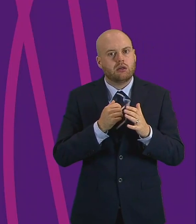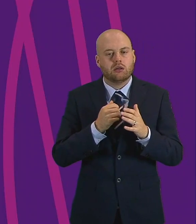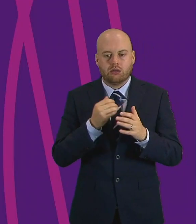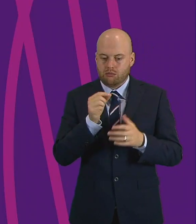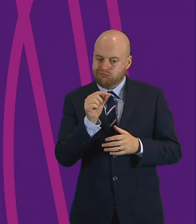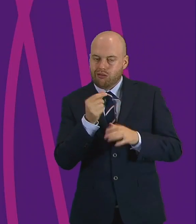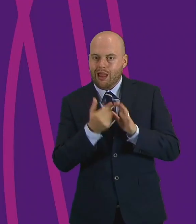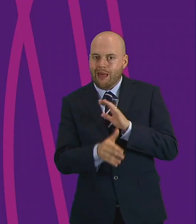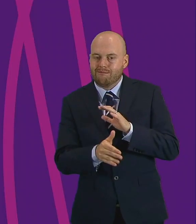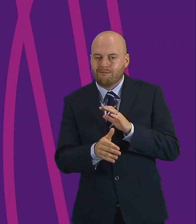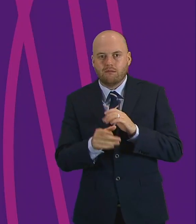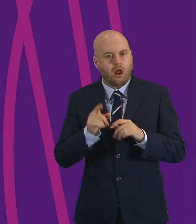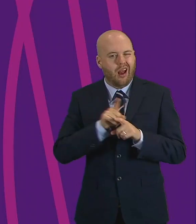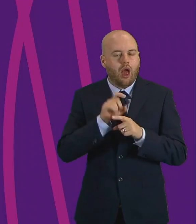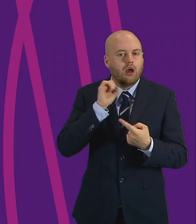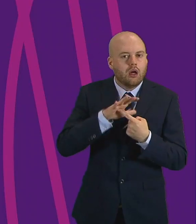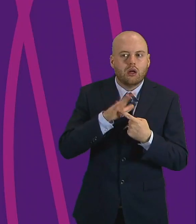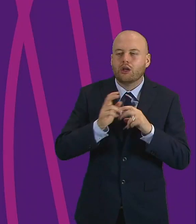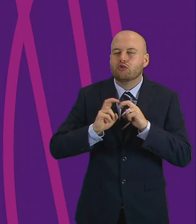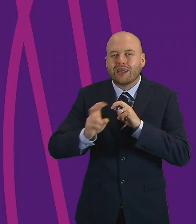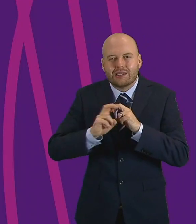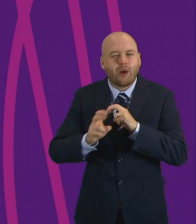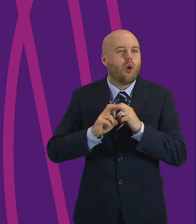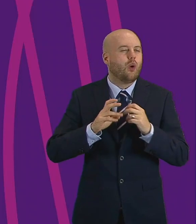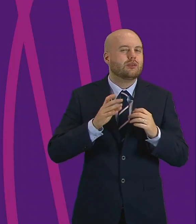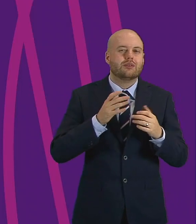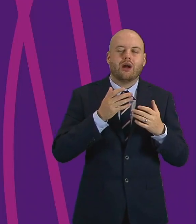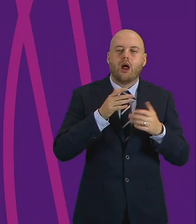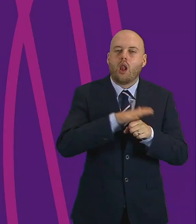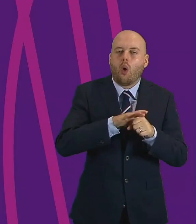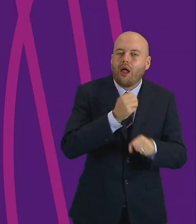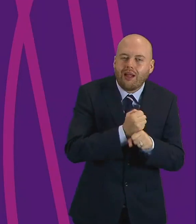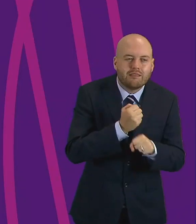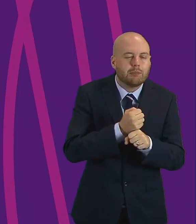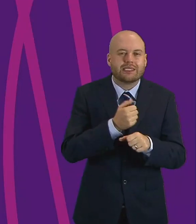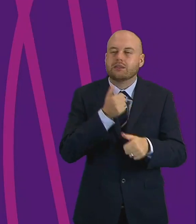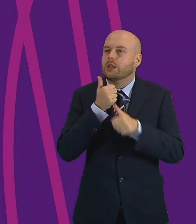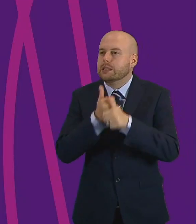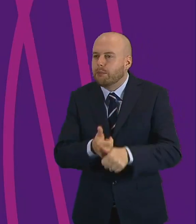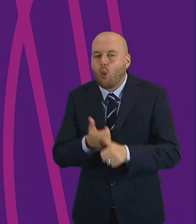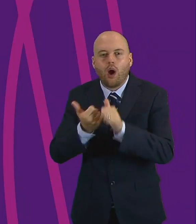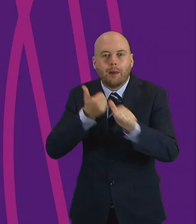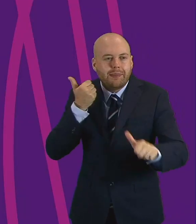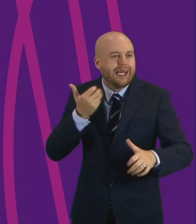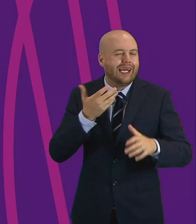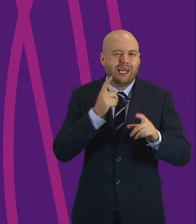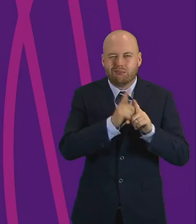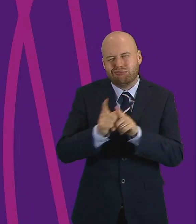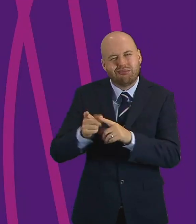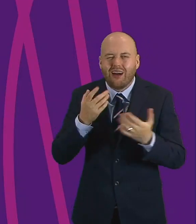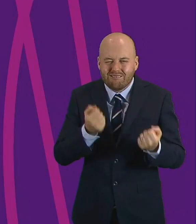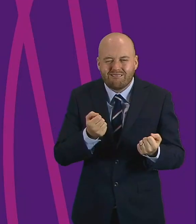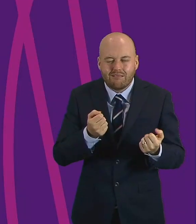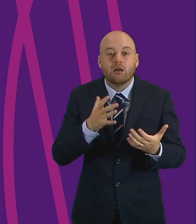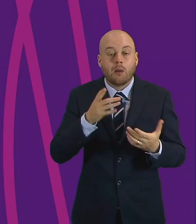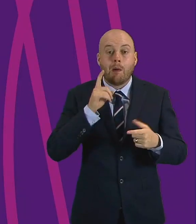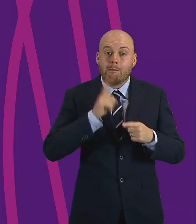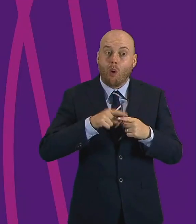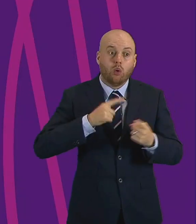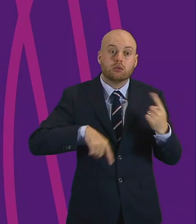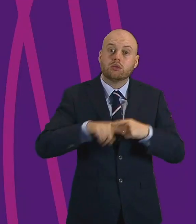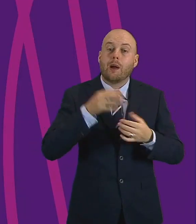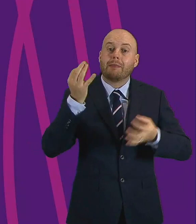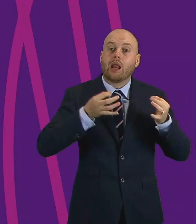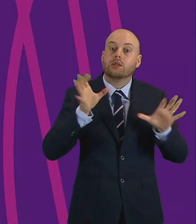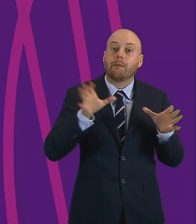government, public transport, support for industry, etc., and all parties seem to have agreed on that. The Tories might have had us reduce tax,